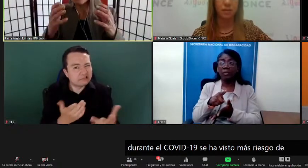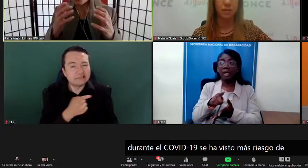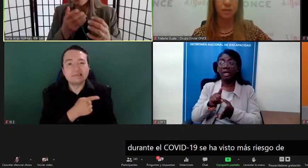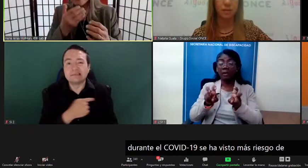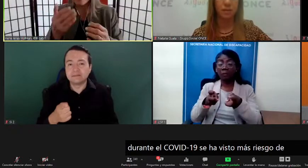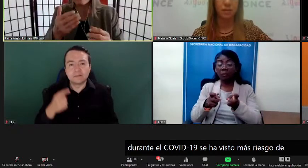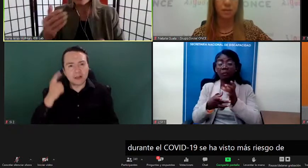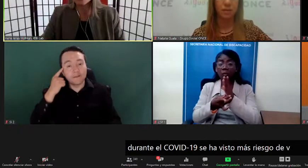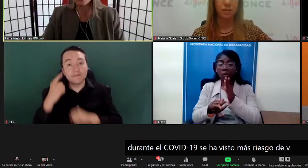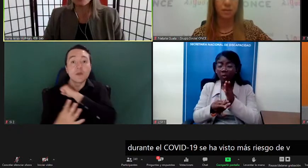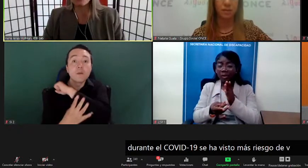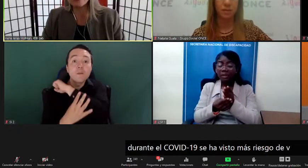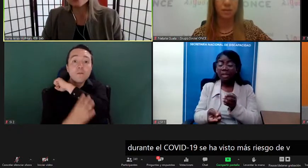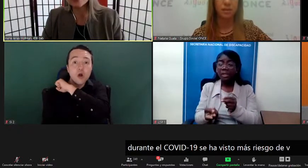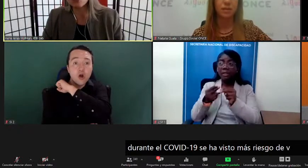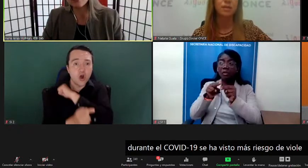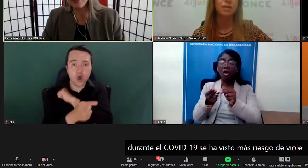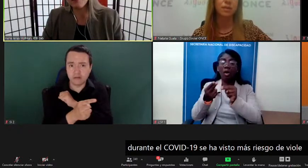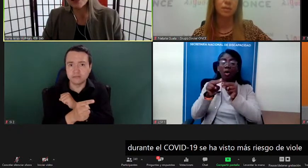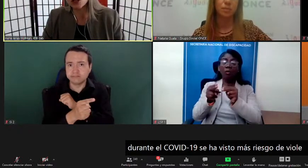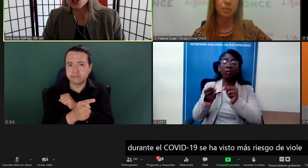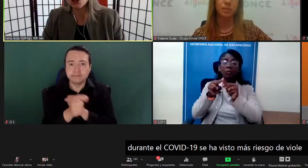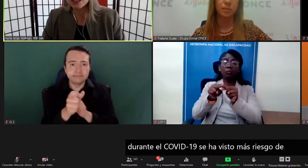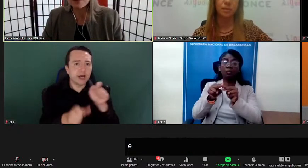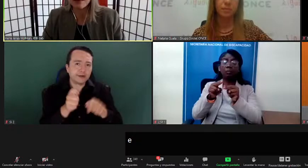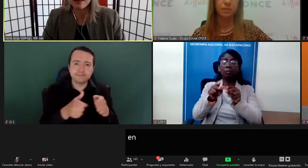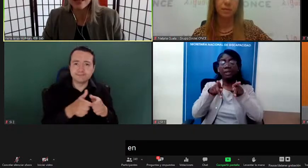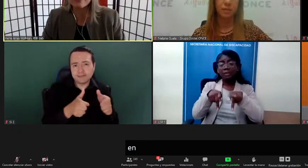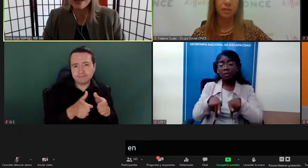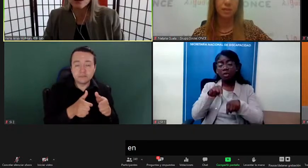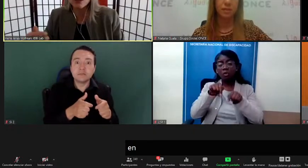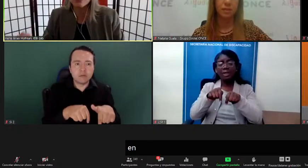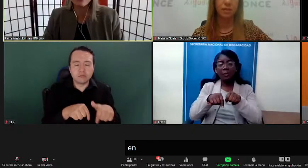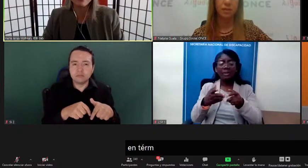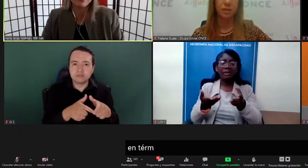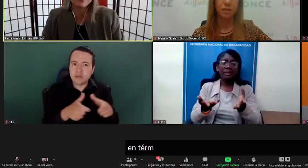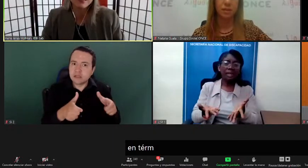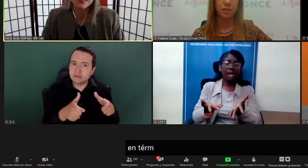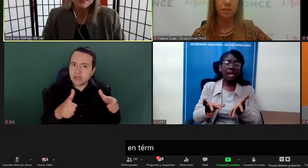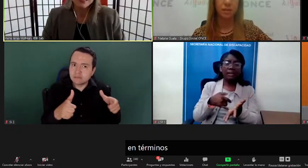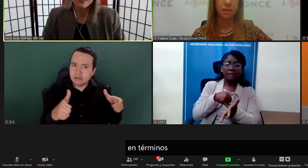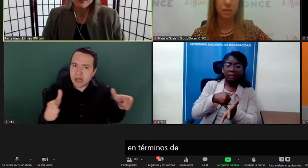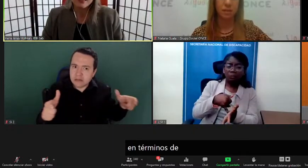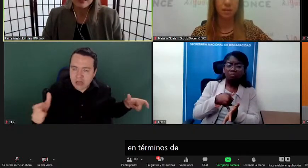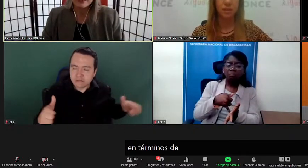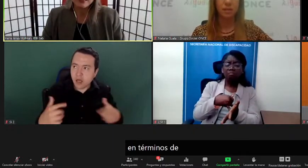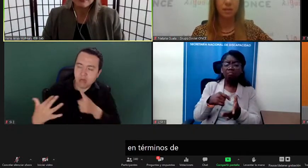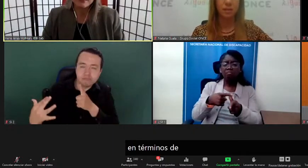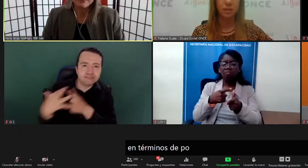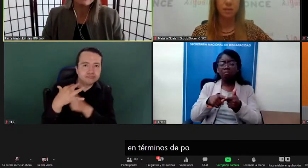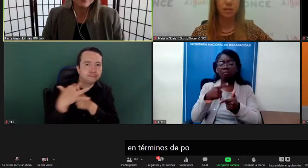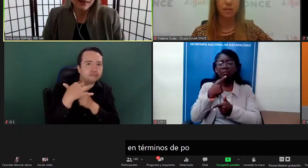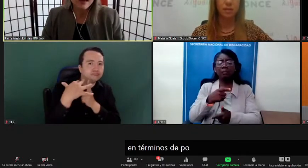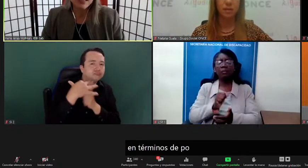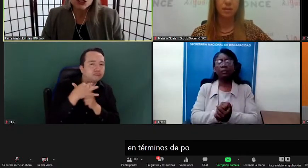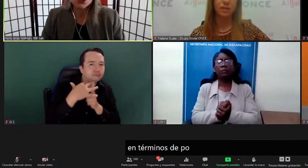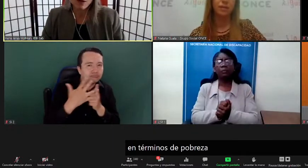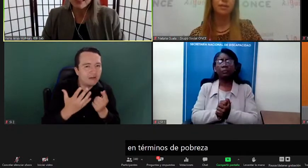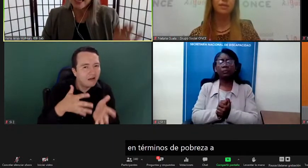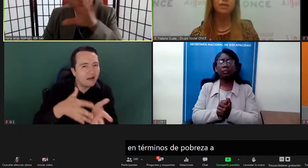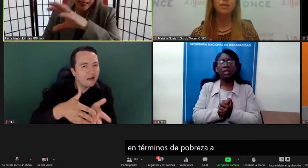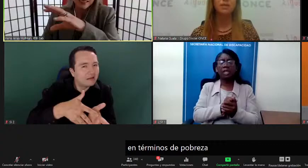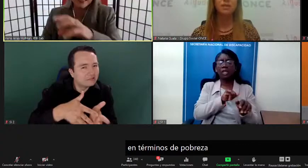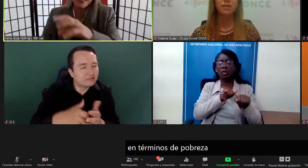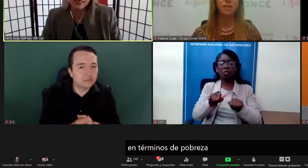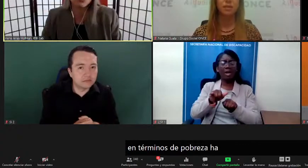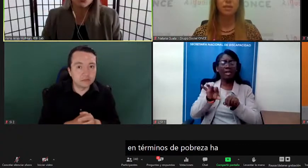terms of poverty the probabilities of persons with disabilities to becoming more